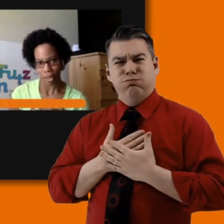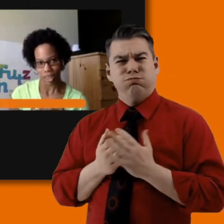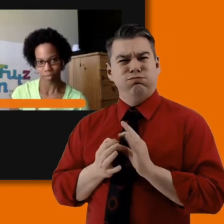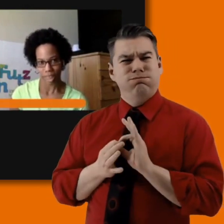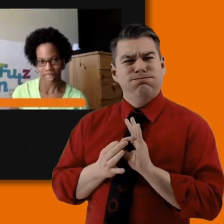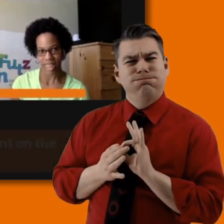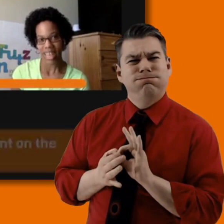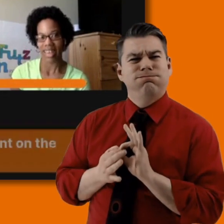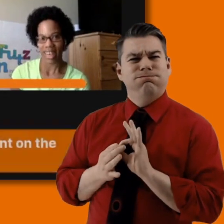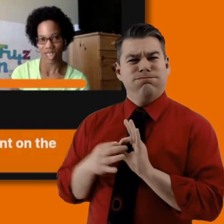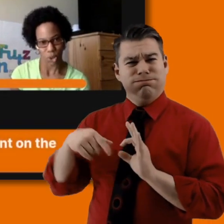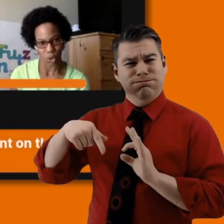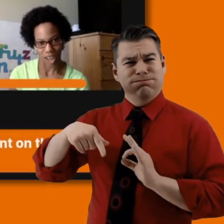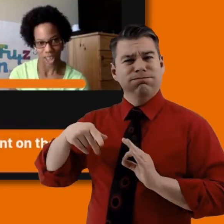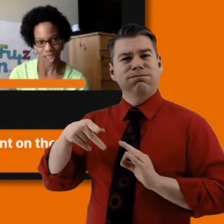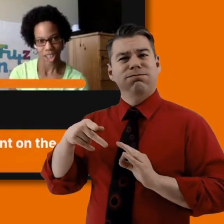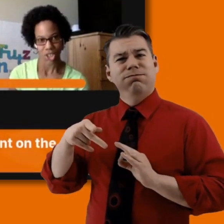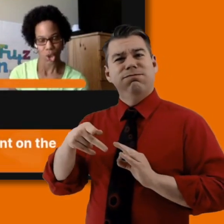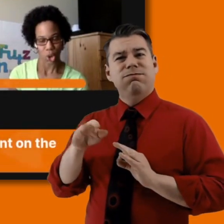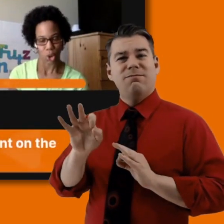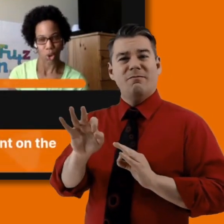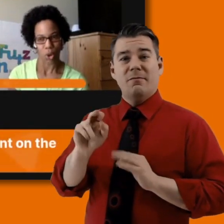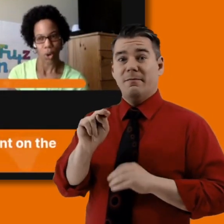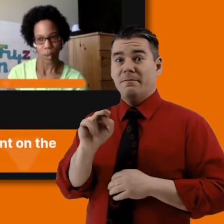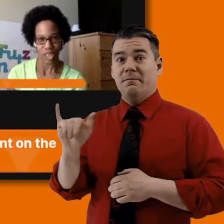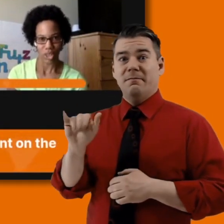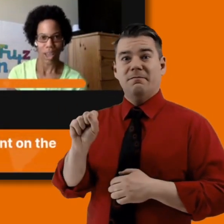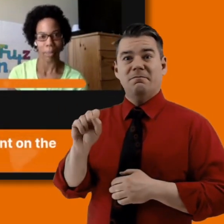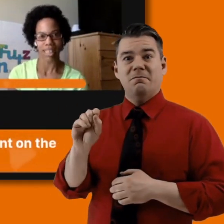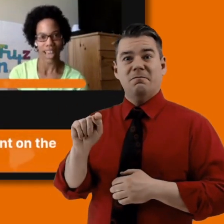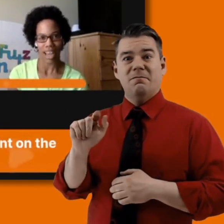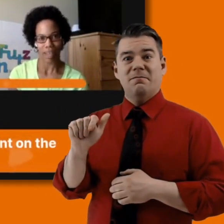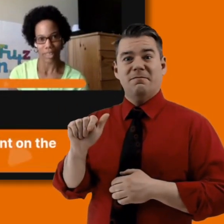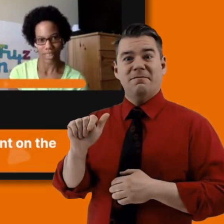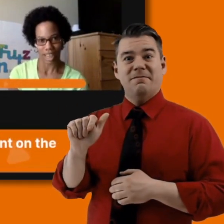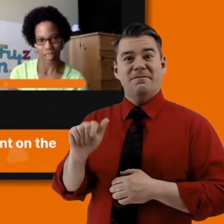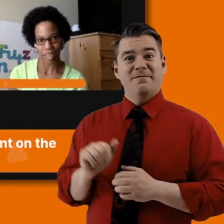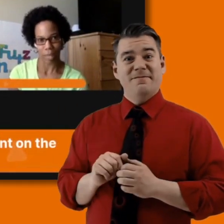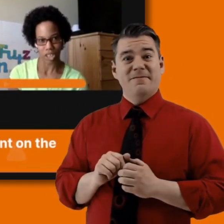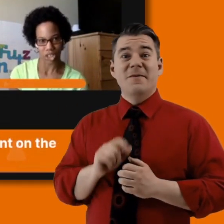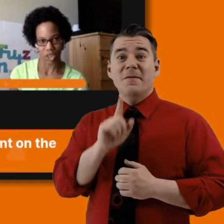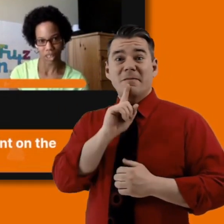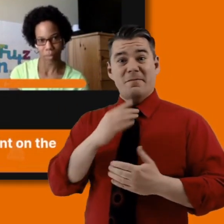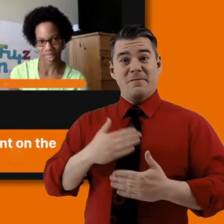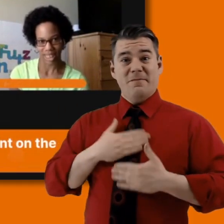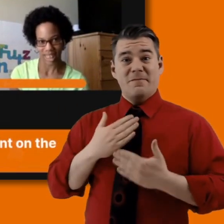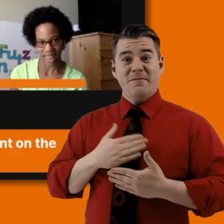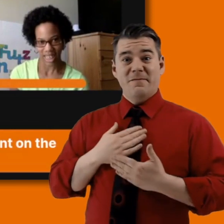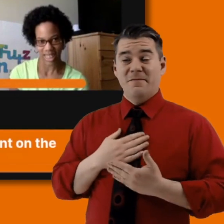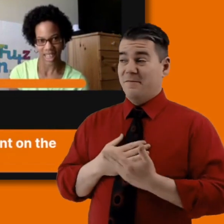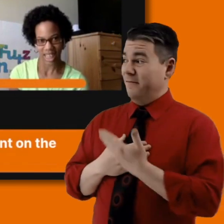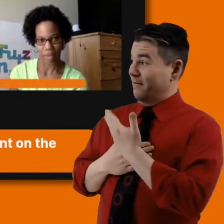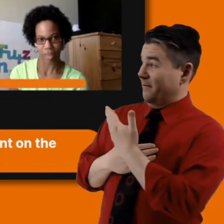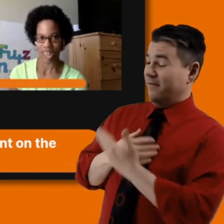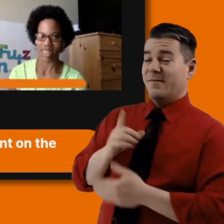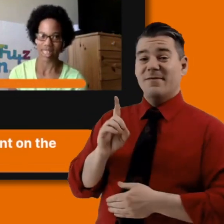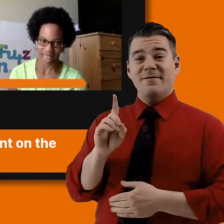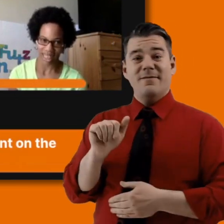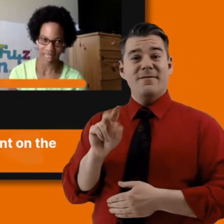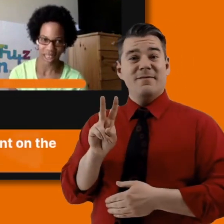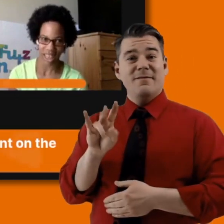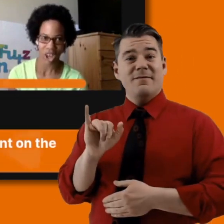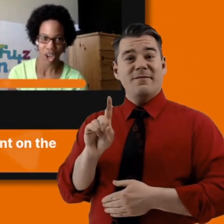hearts at Pumpkin Fuzz, NYSOTA. So we're so happy to have David Malchioni Martinez and